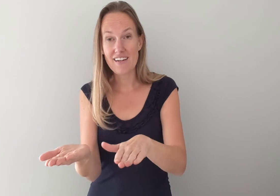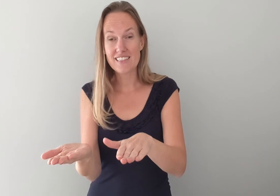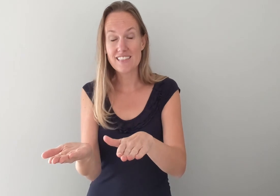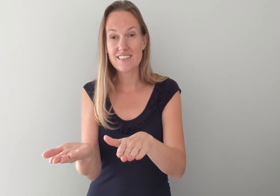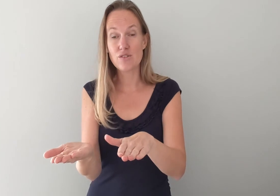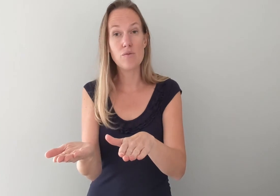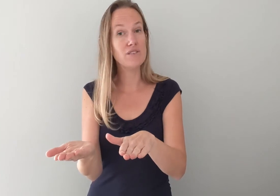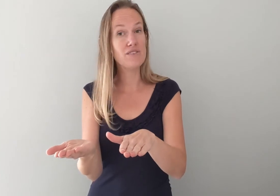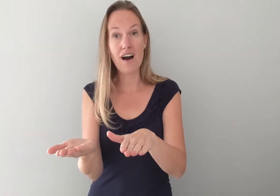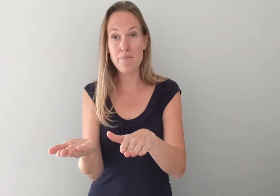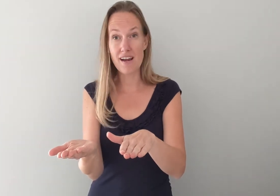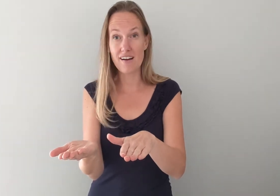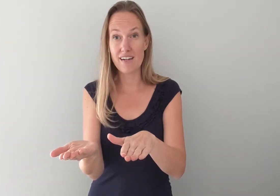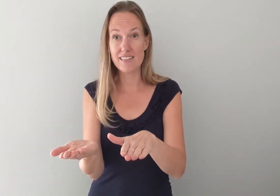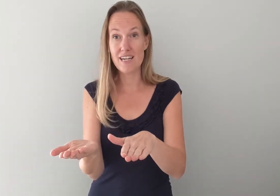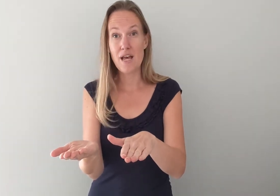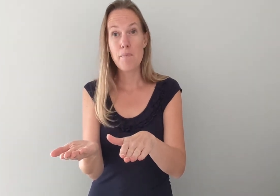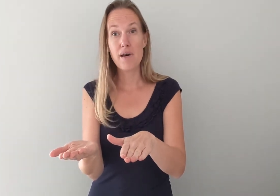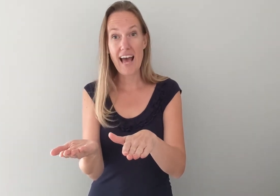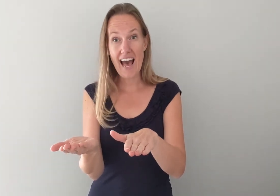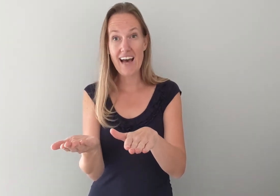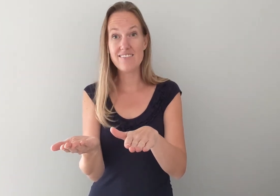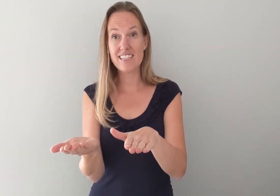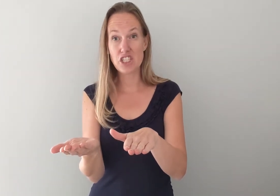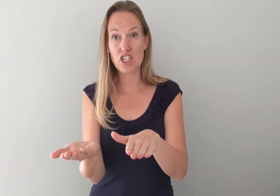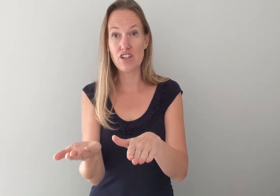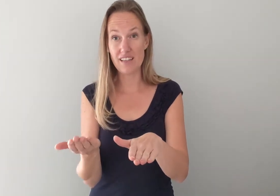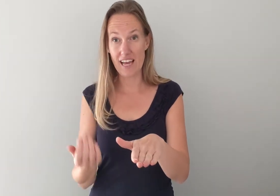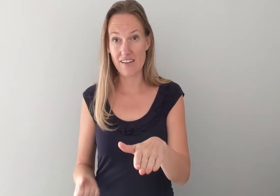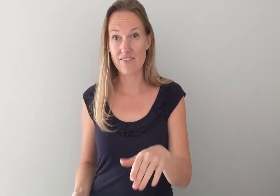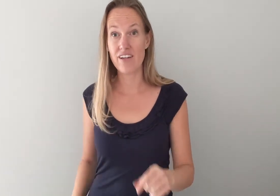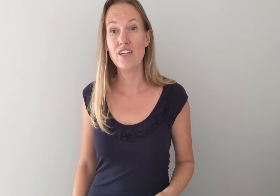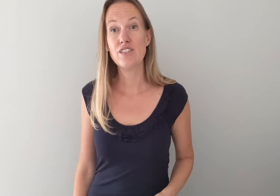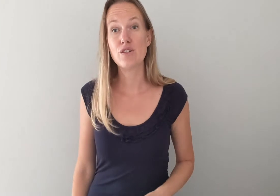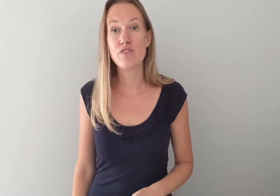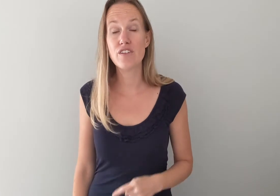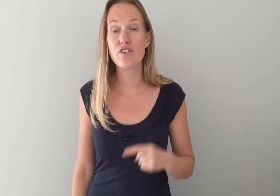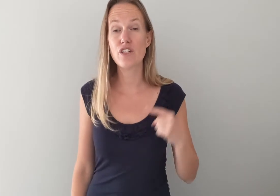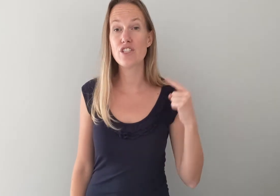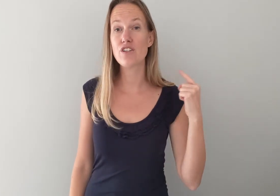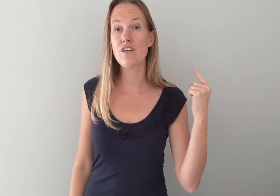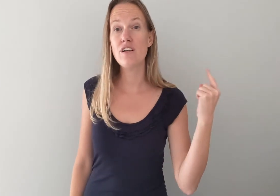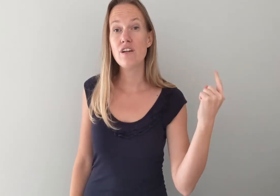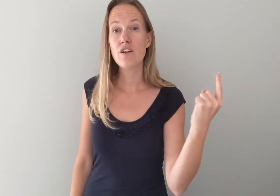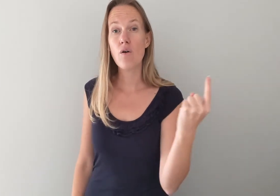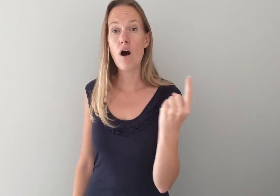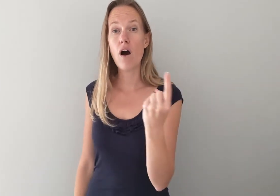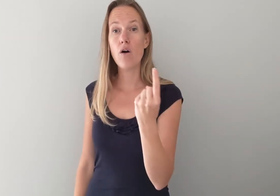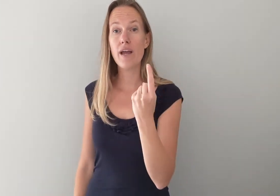Perish. Sorry, will not perish, but have eternal life. So for eternal, go